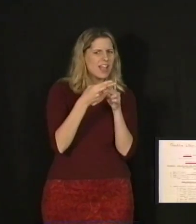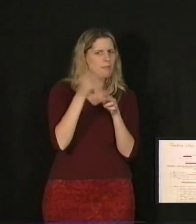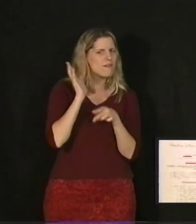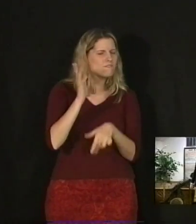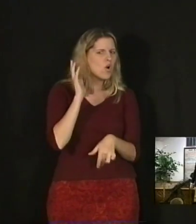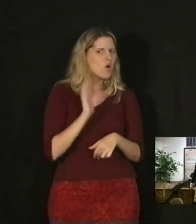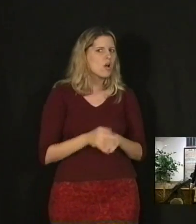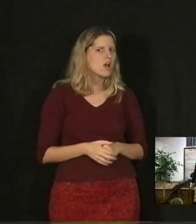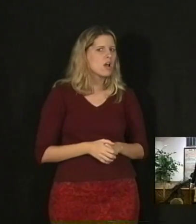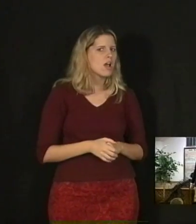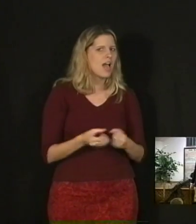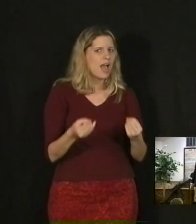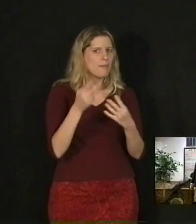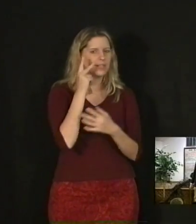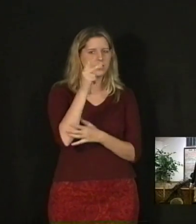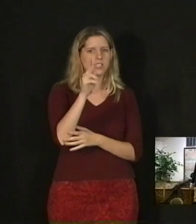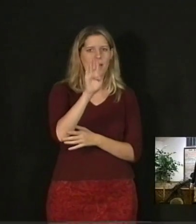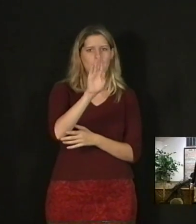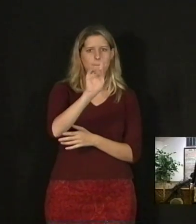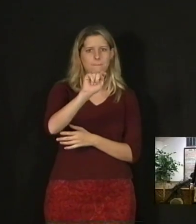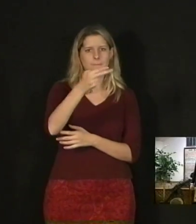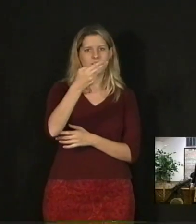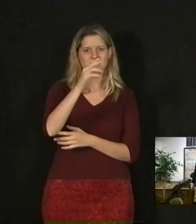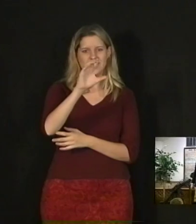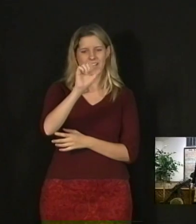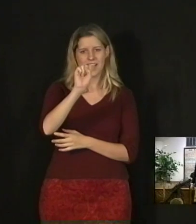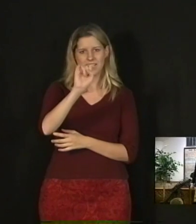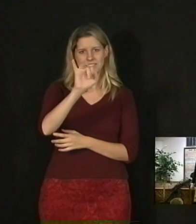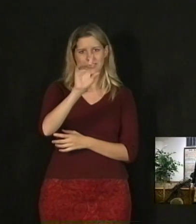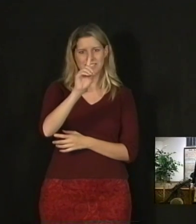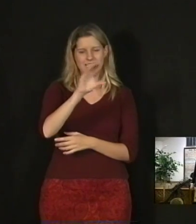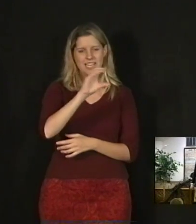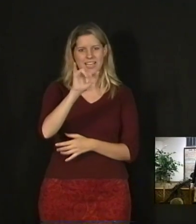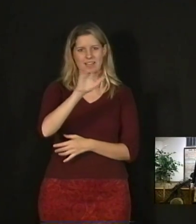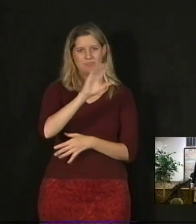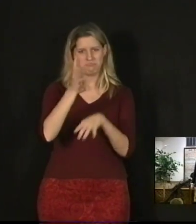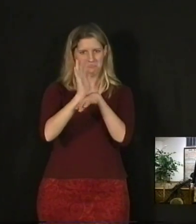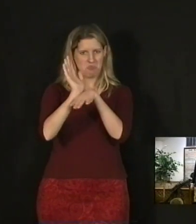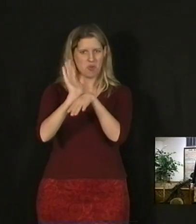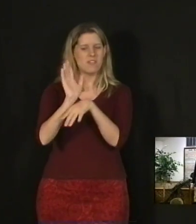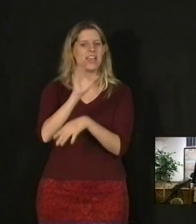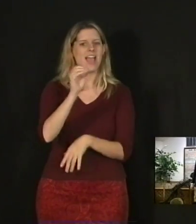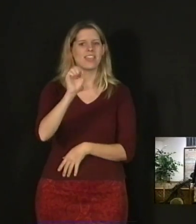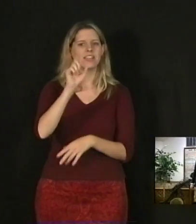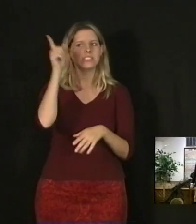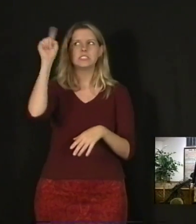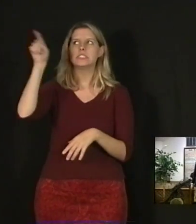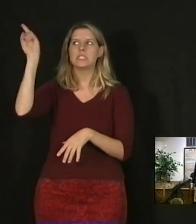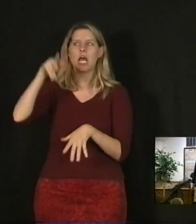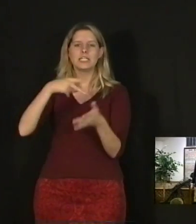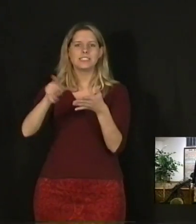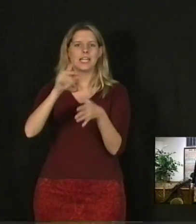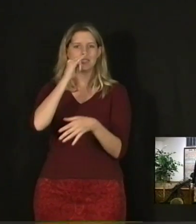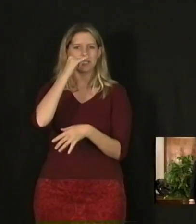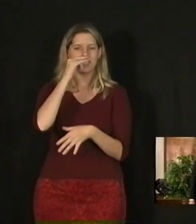E.H. Harriman. How many saw Butch Cassidy and the Sundance Kid? He's getting ready to blow up the train, and he said, "I work for Mr. E.H.